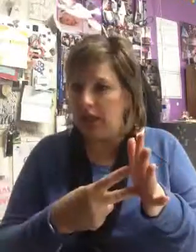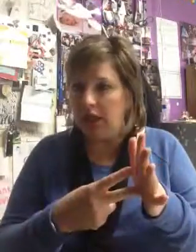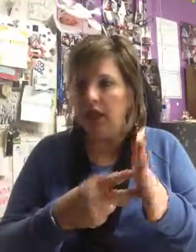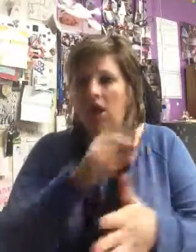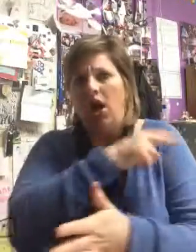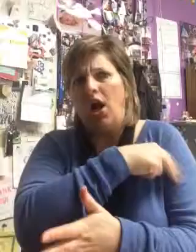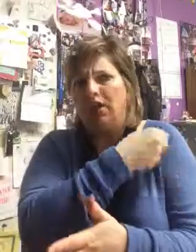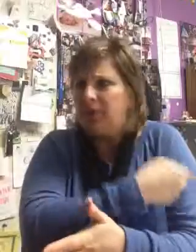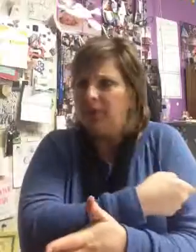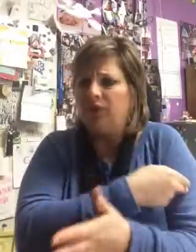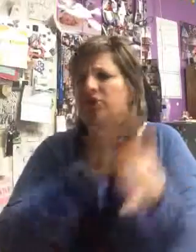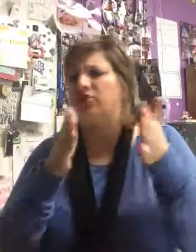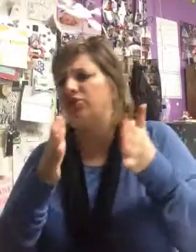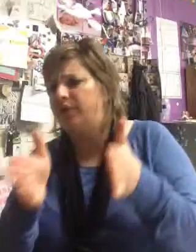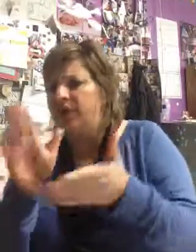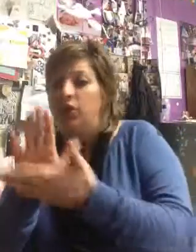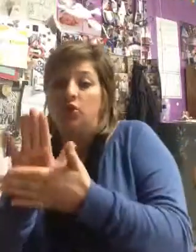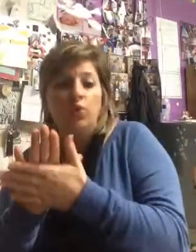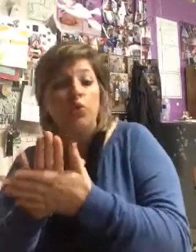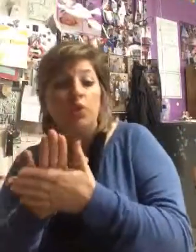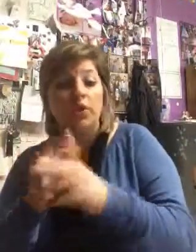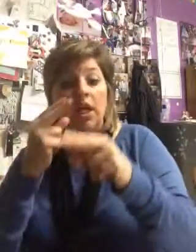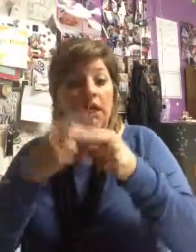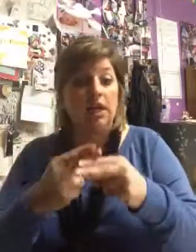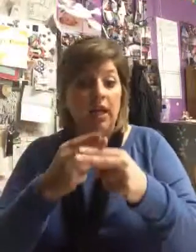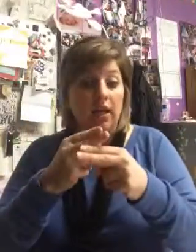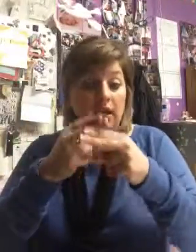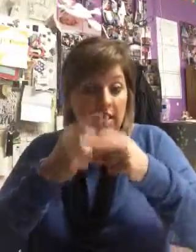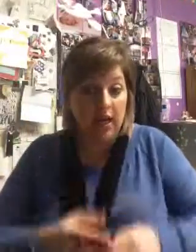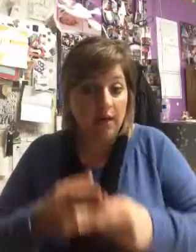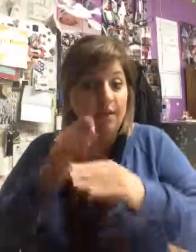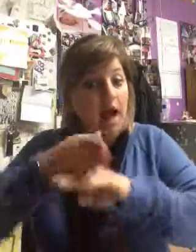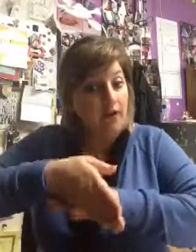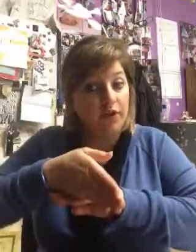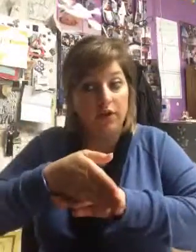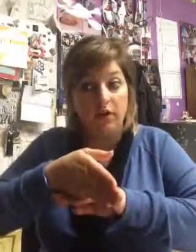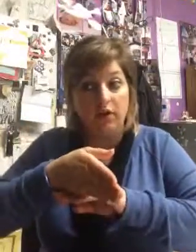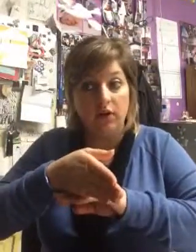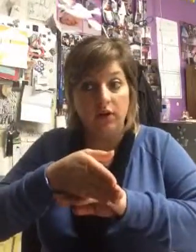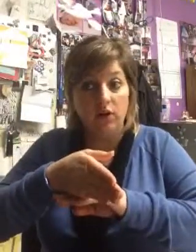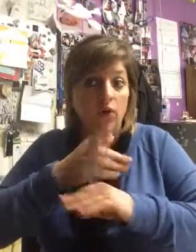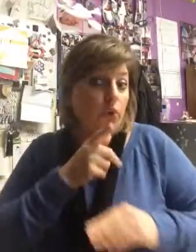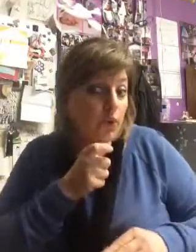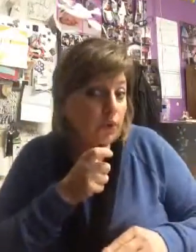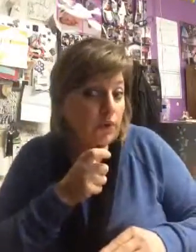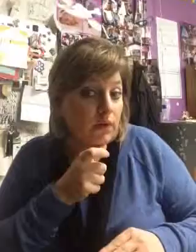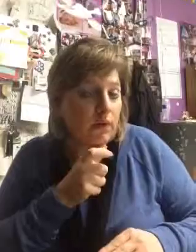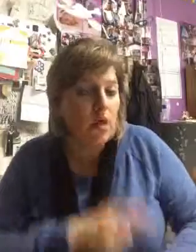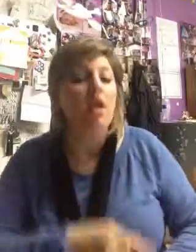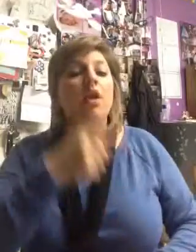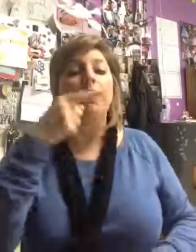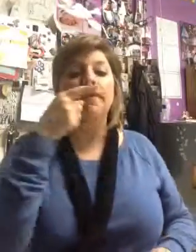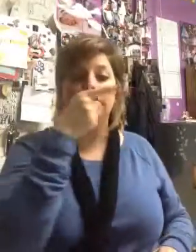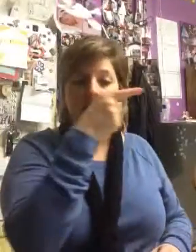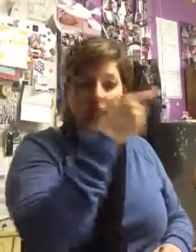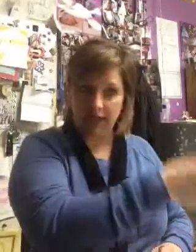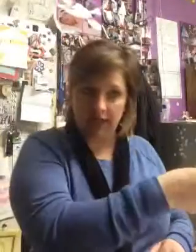meaning hospitals, streets, schools, named after who? You would say